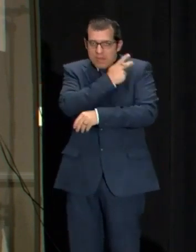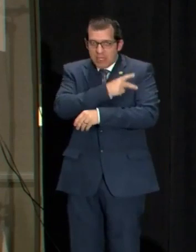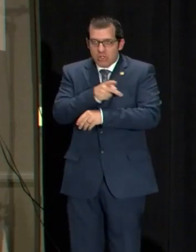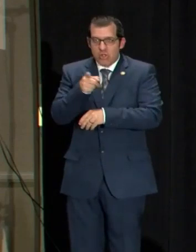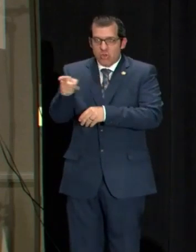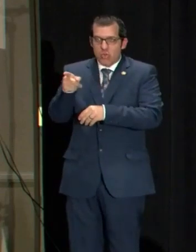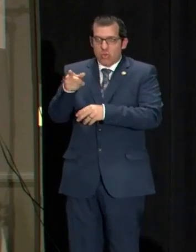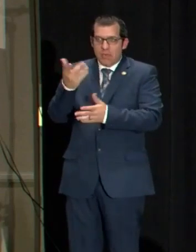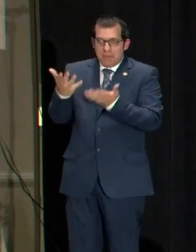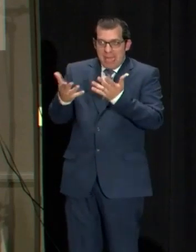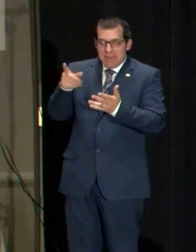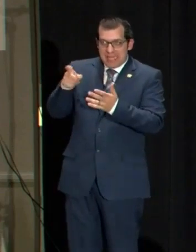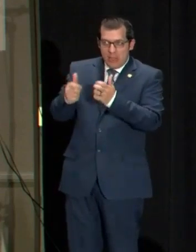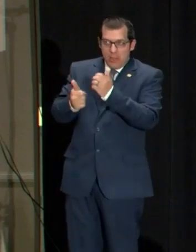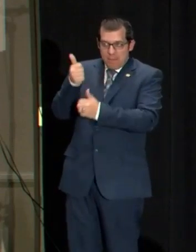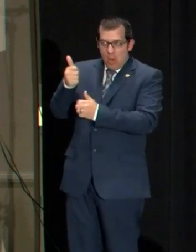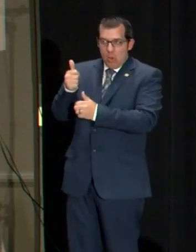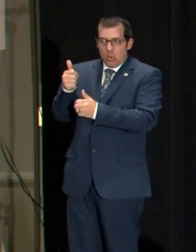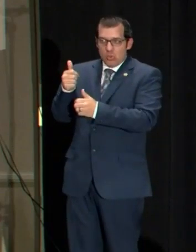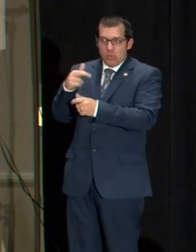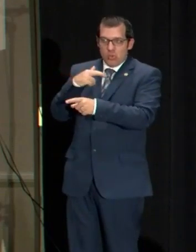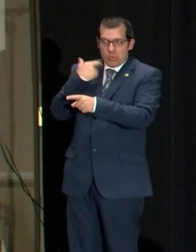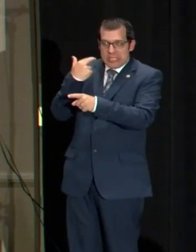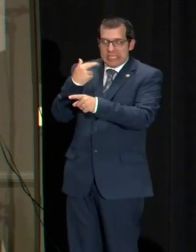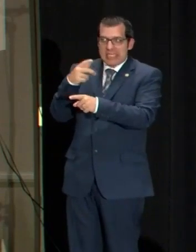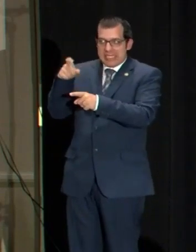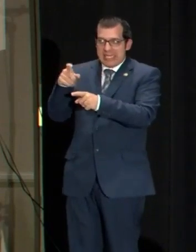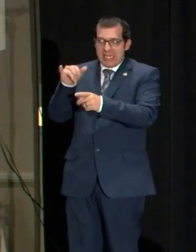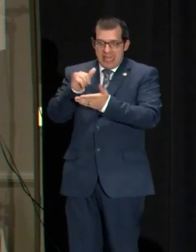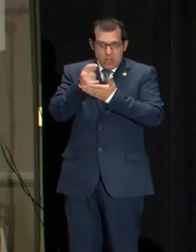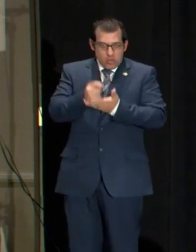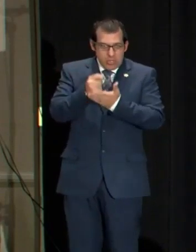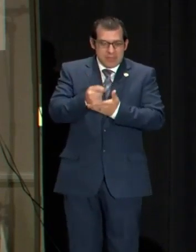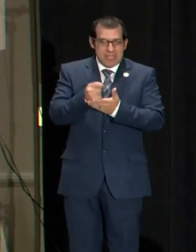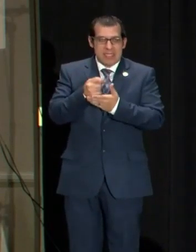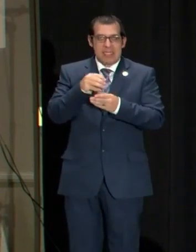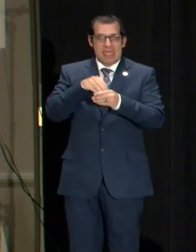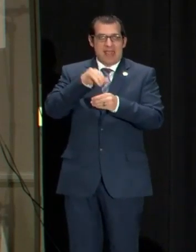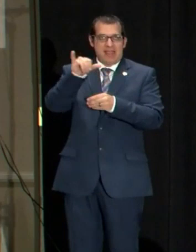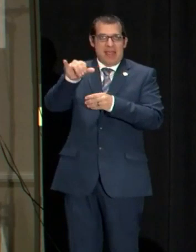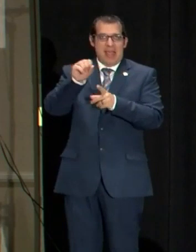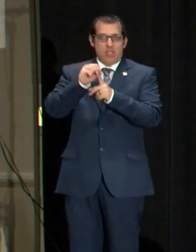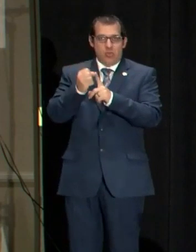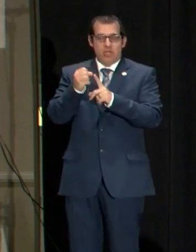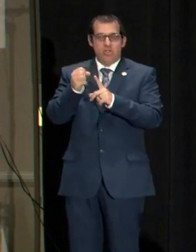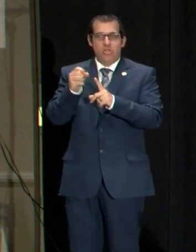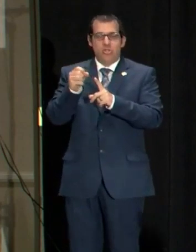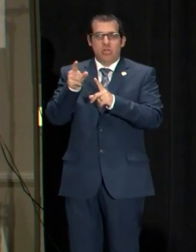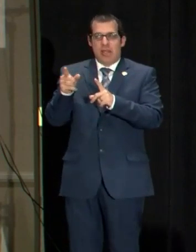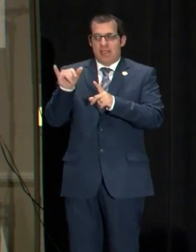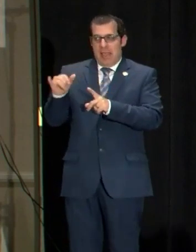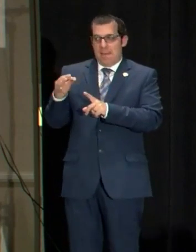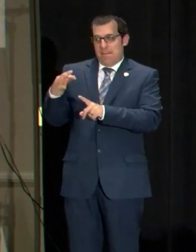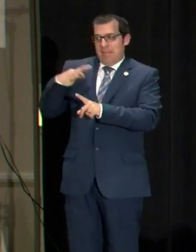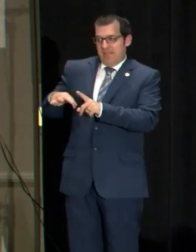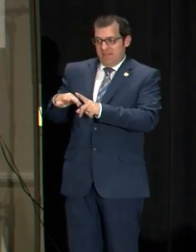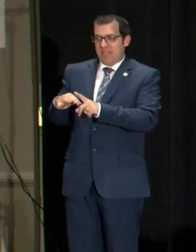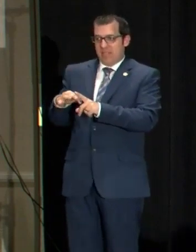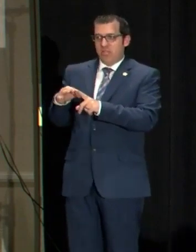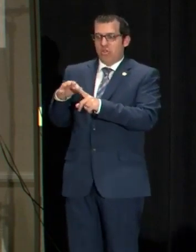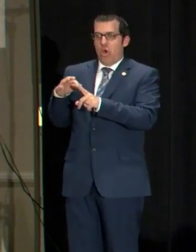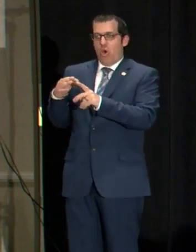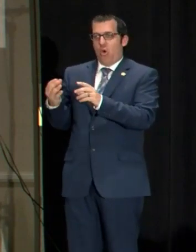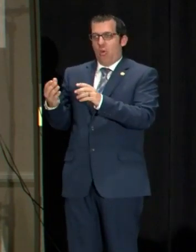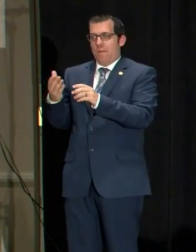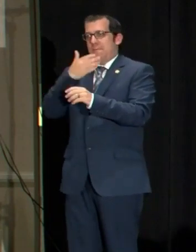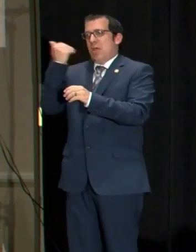are likely to need it the most, and in a setting where the benefits are likely